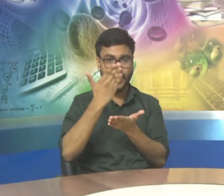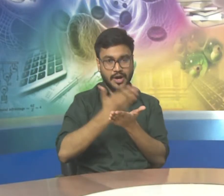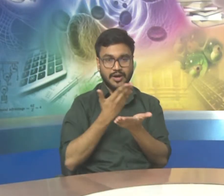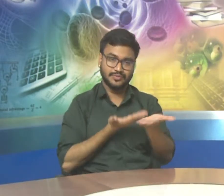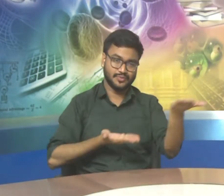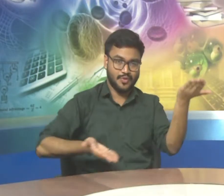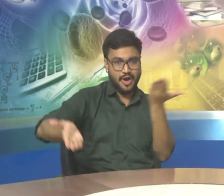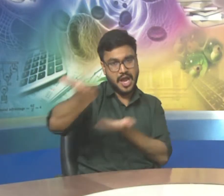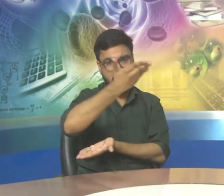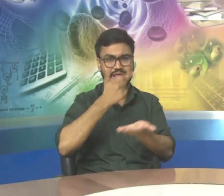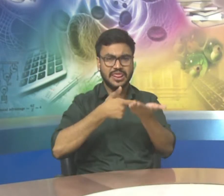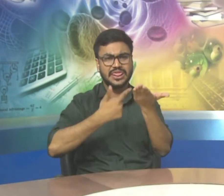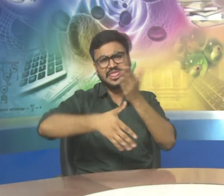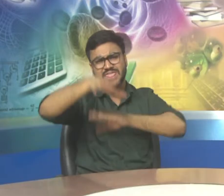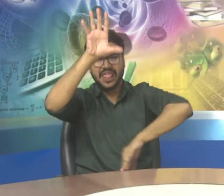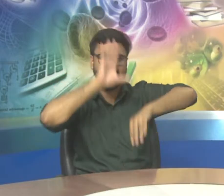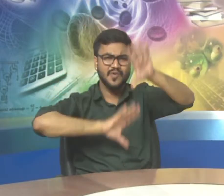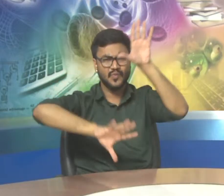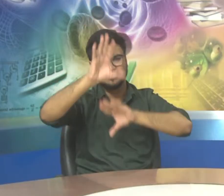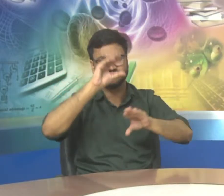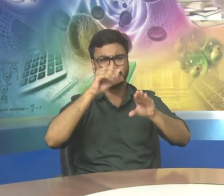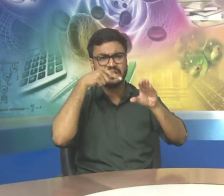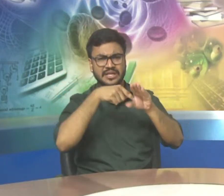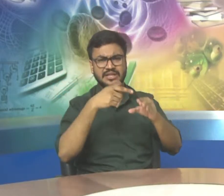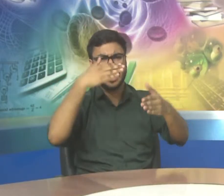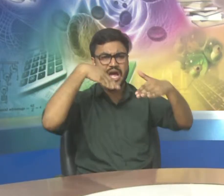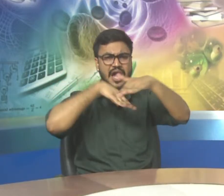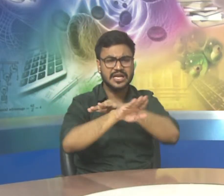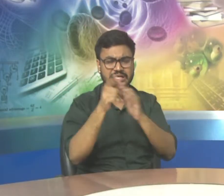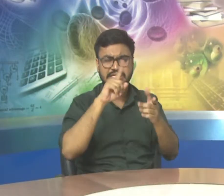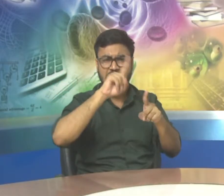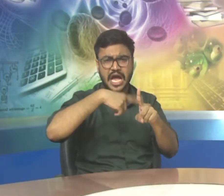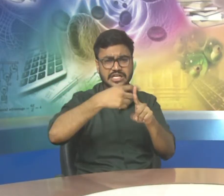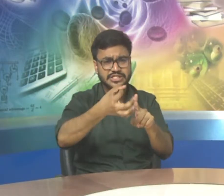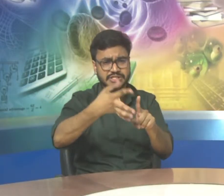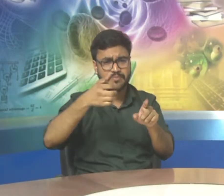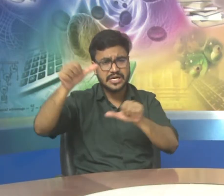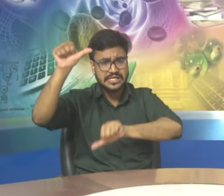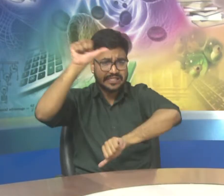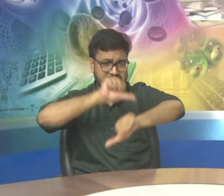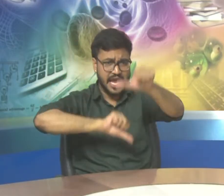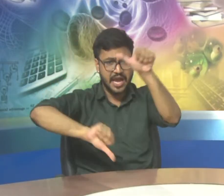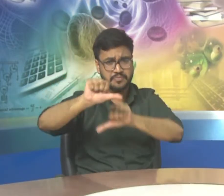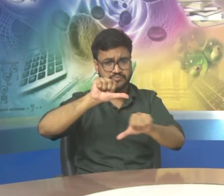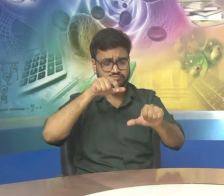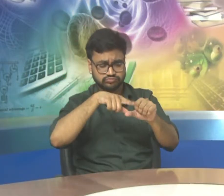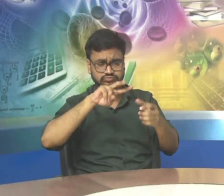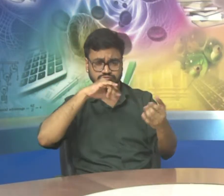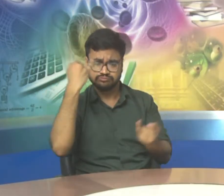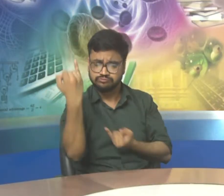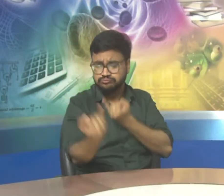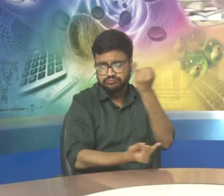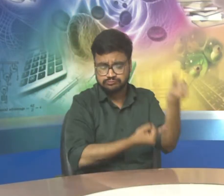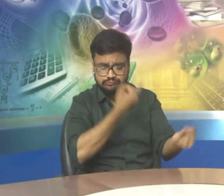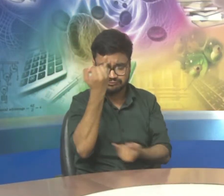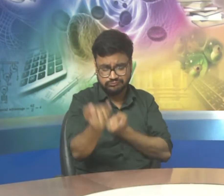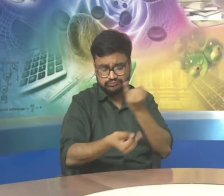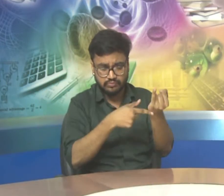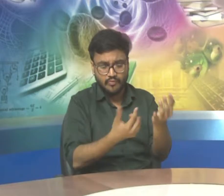In this lesson, we will learn the scientific